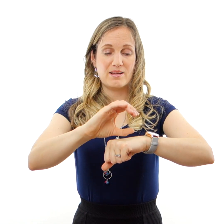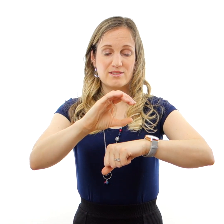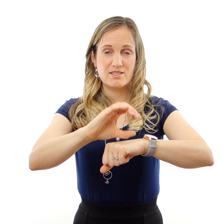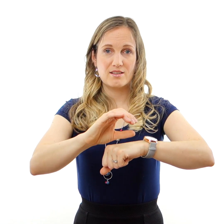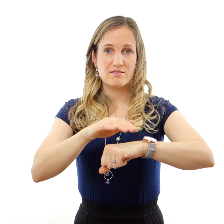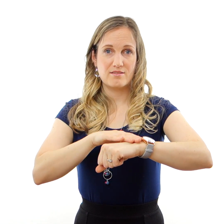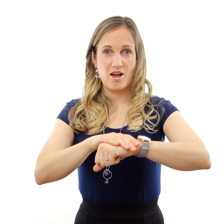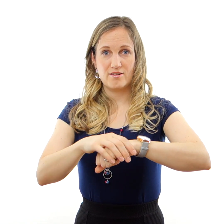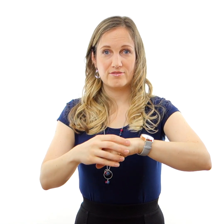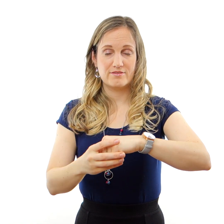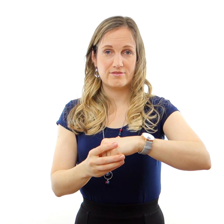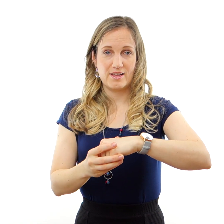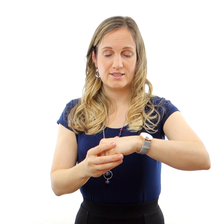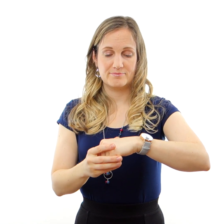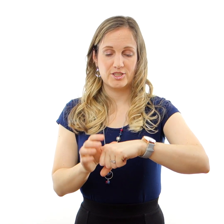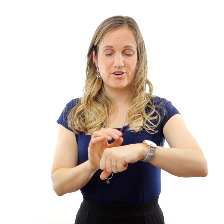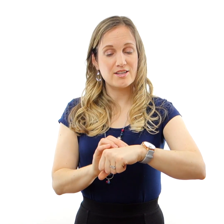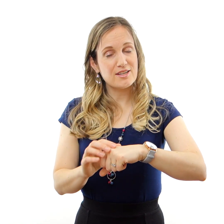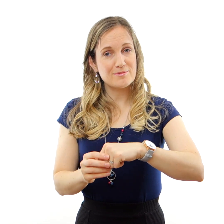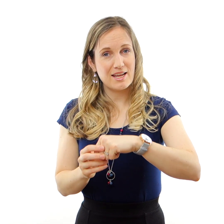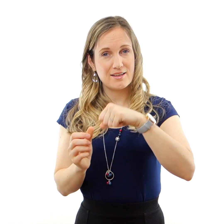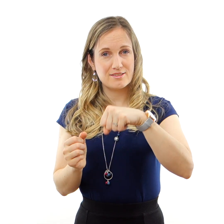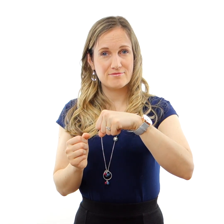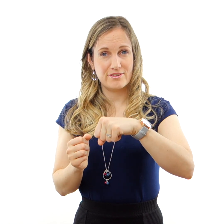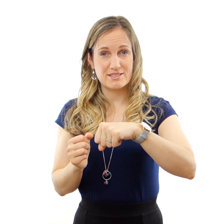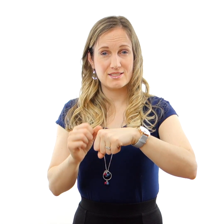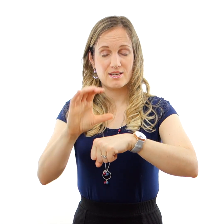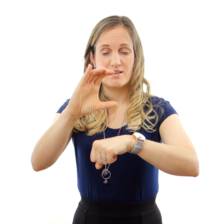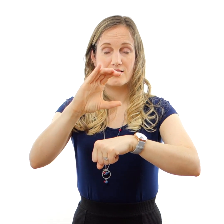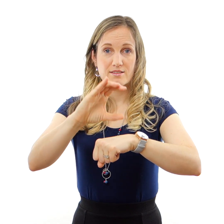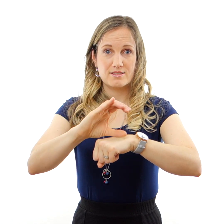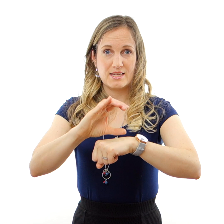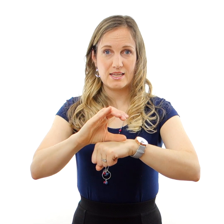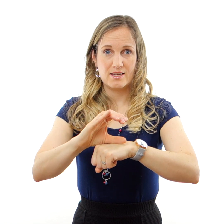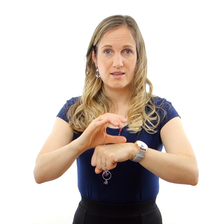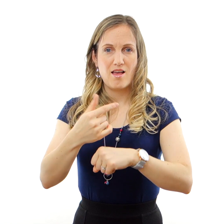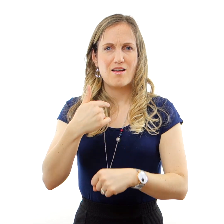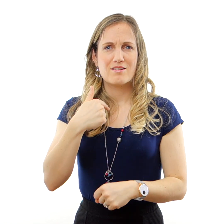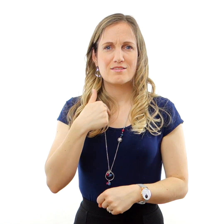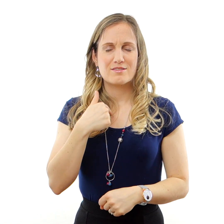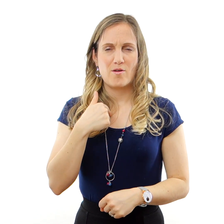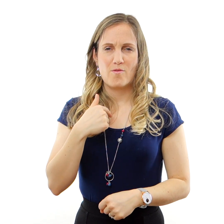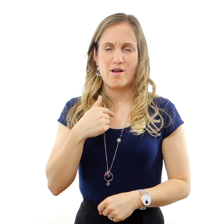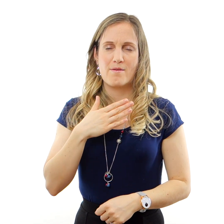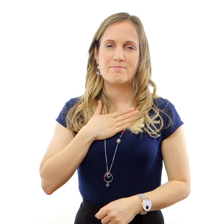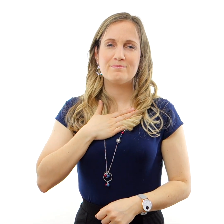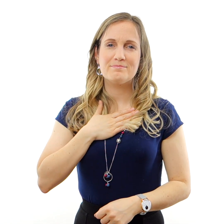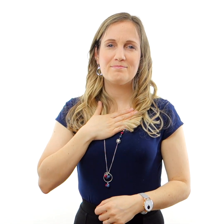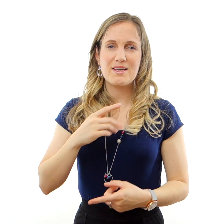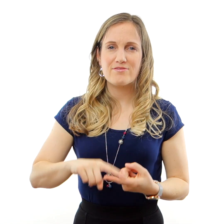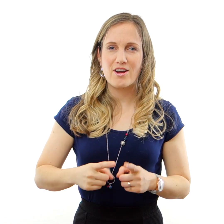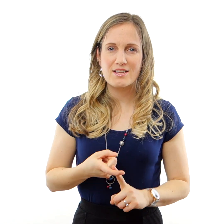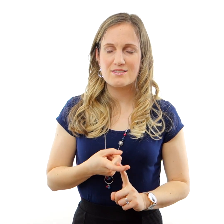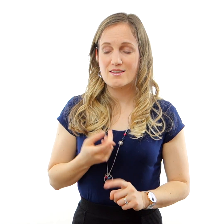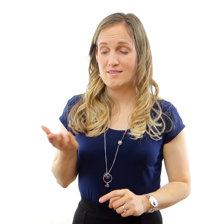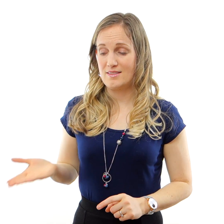bounces off of your non-dominant hand fist. C. So my friends